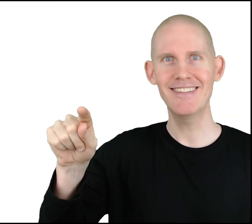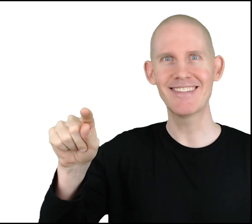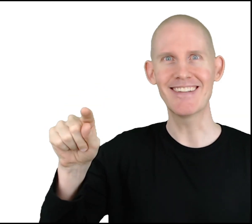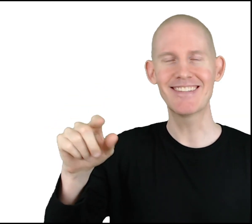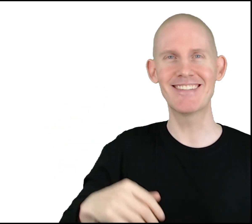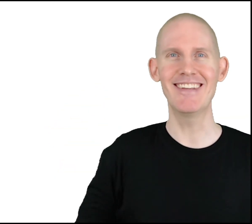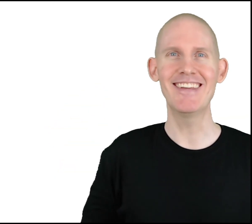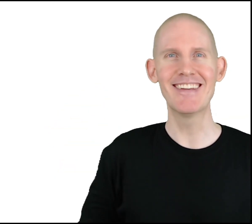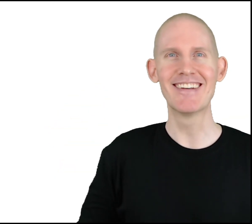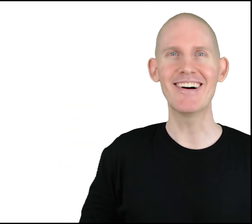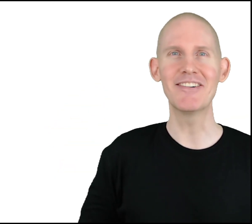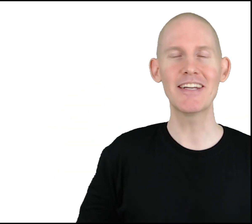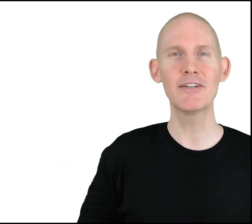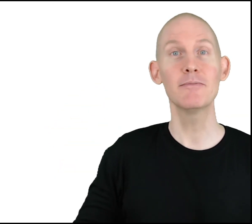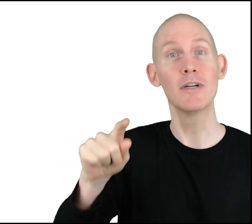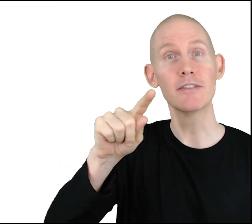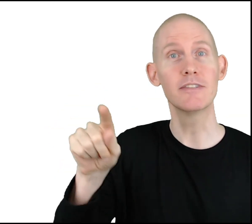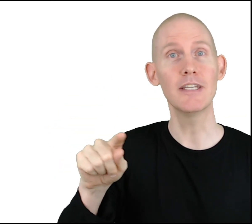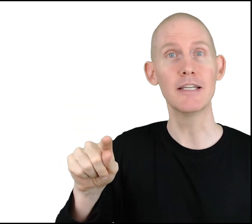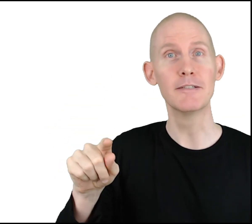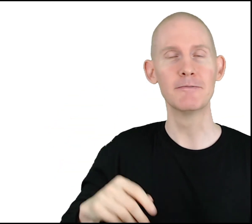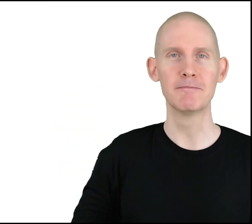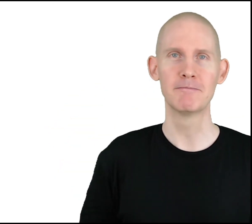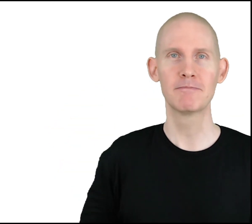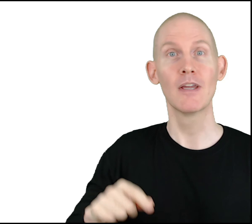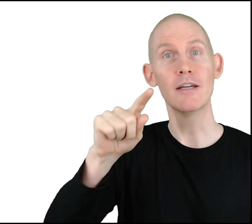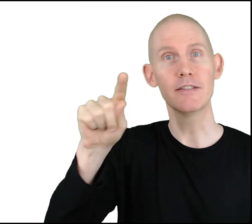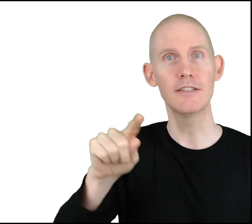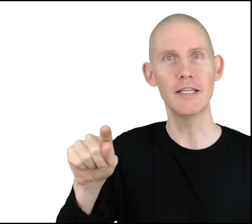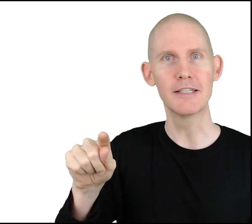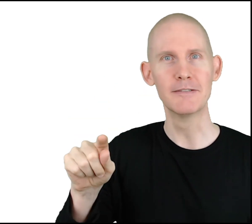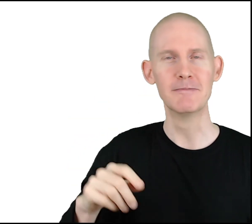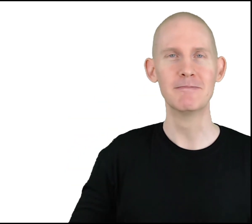That's a Z. Now regular. Z. Z.